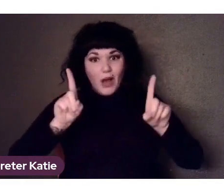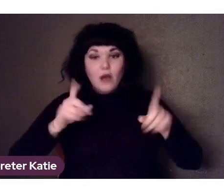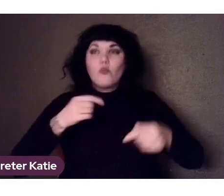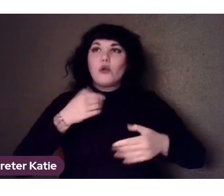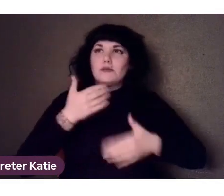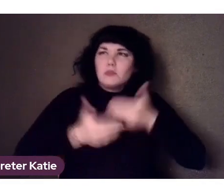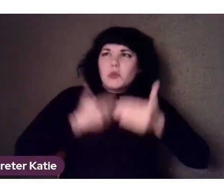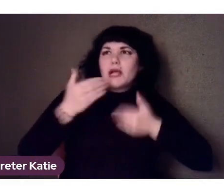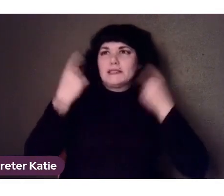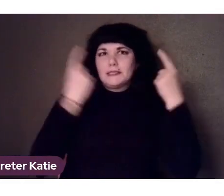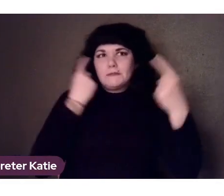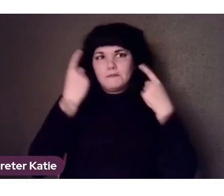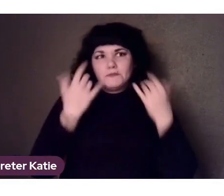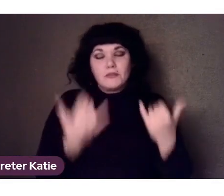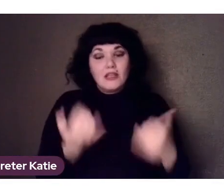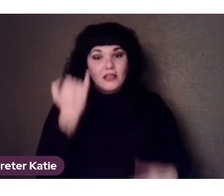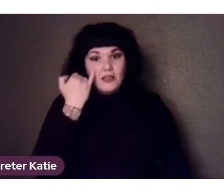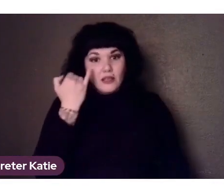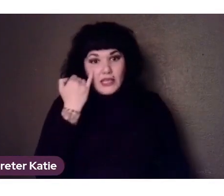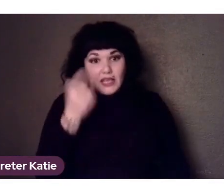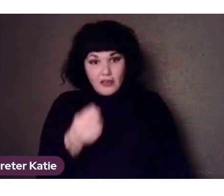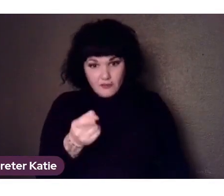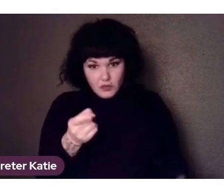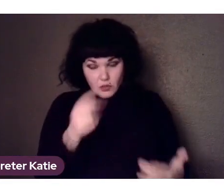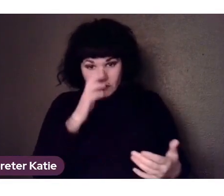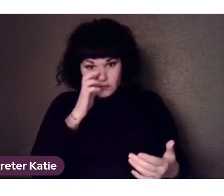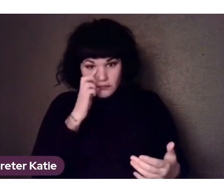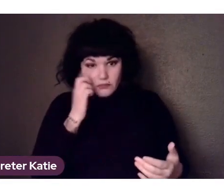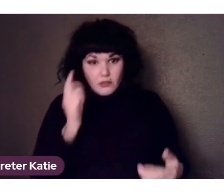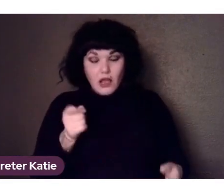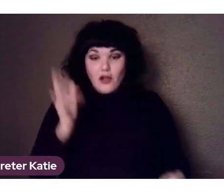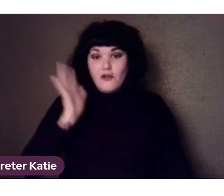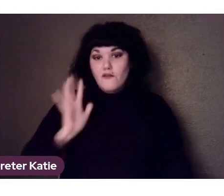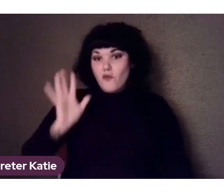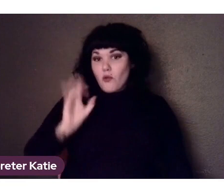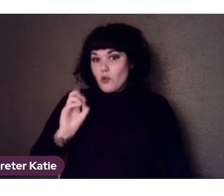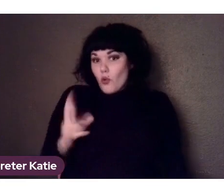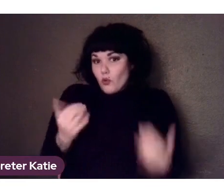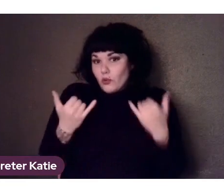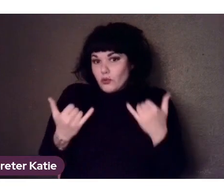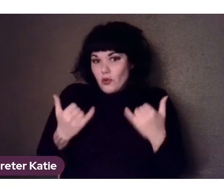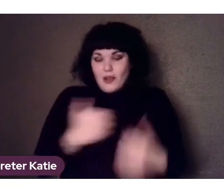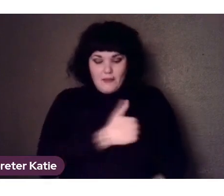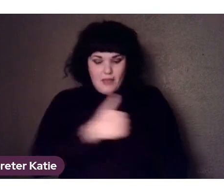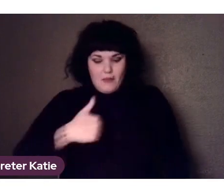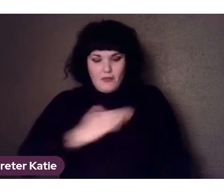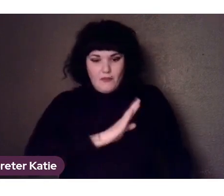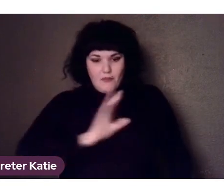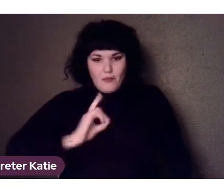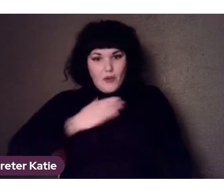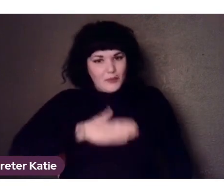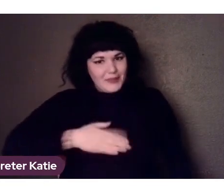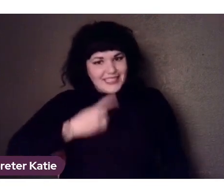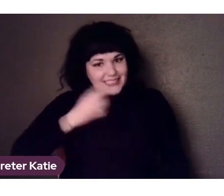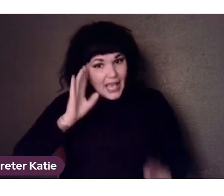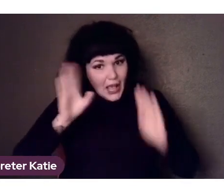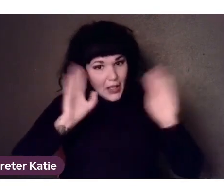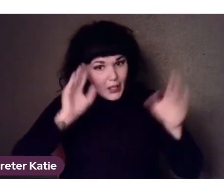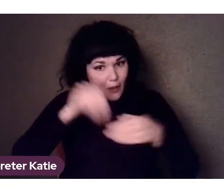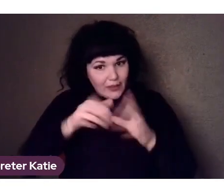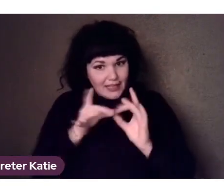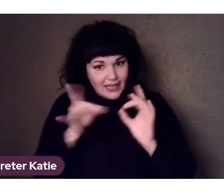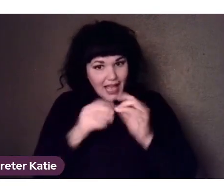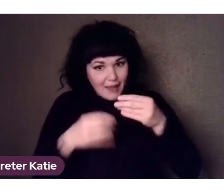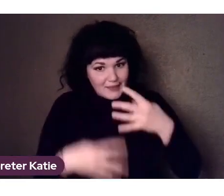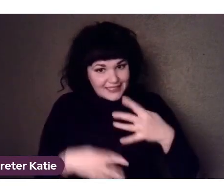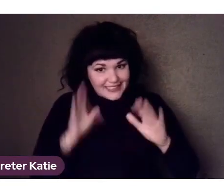that. And if you happen to be a former or current member of the board, please say hello in the comments. Hi,